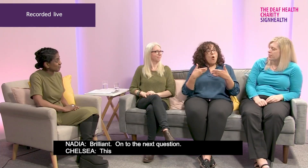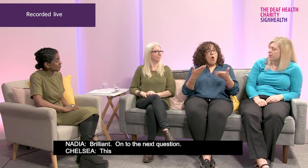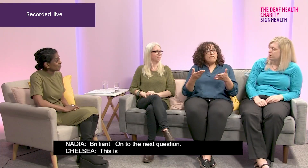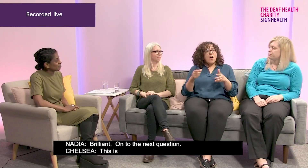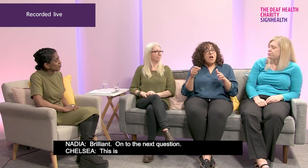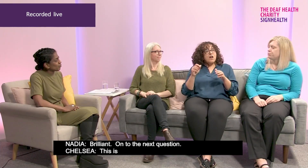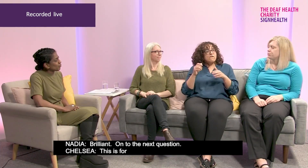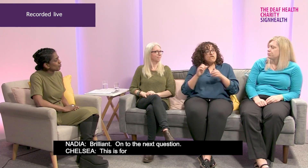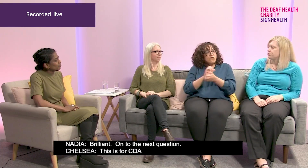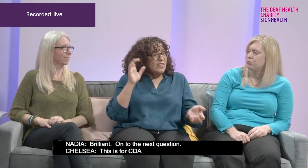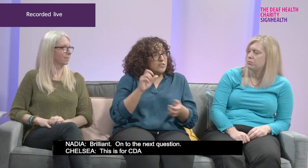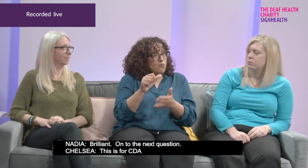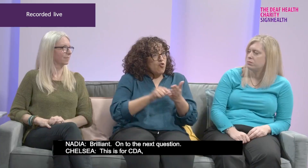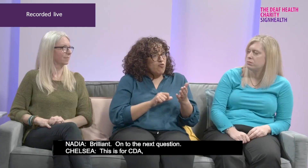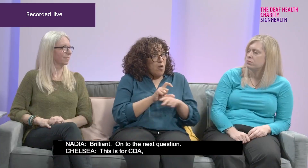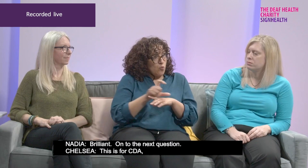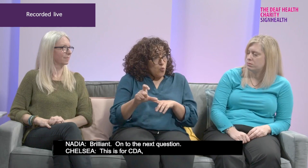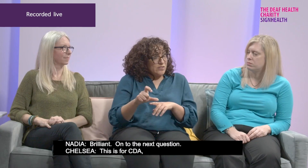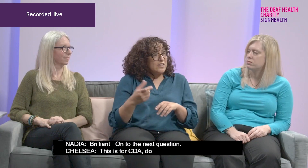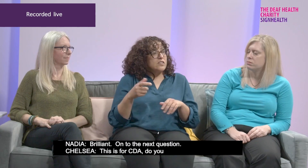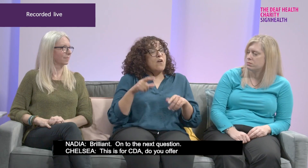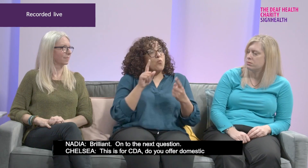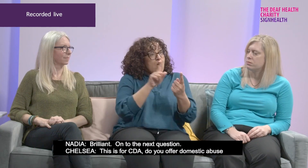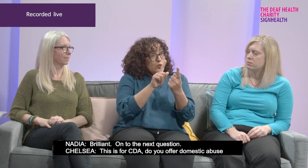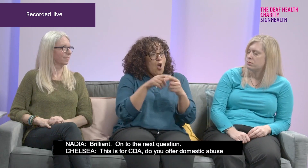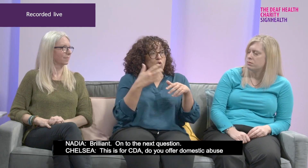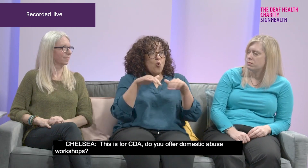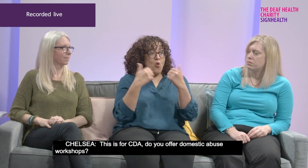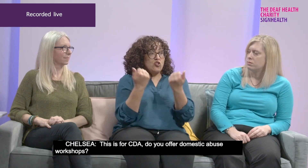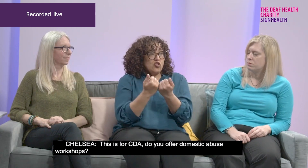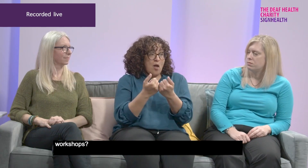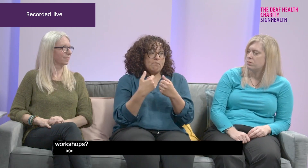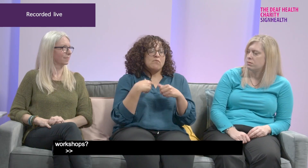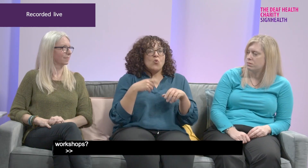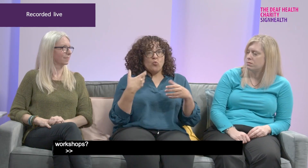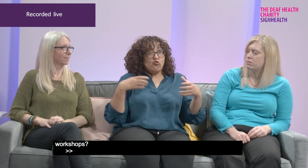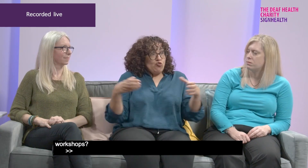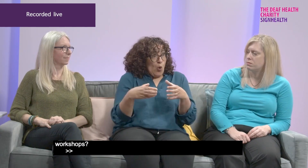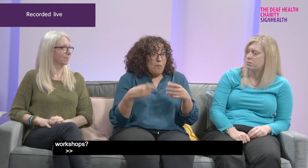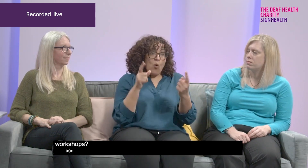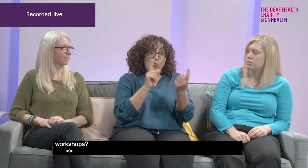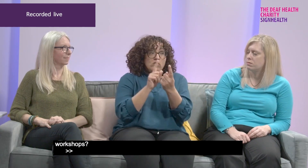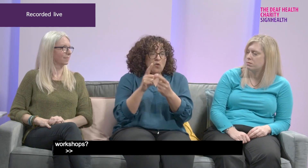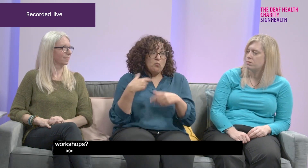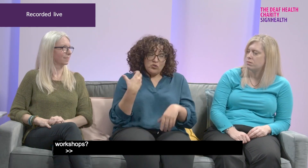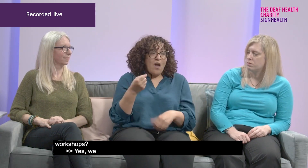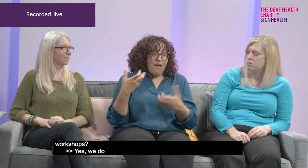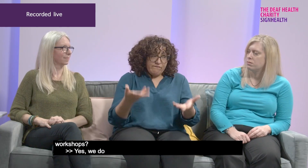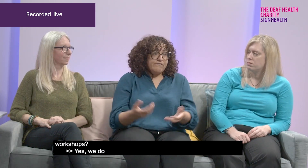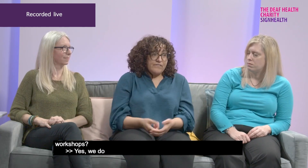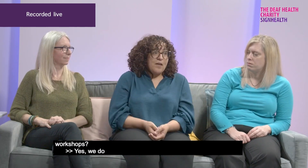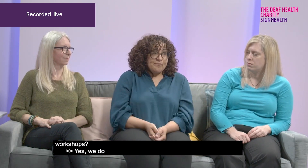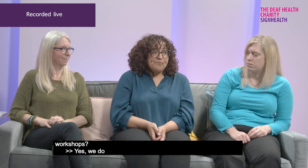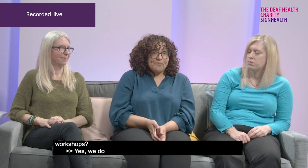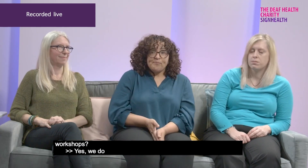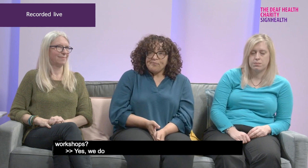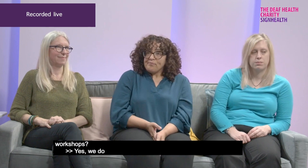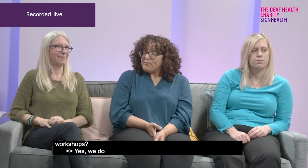CDA. Do you offer domestic abuse workshops? Yes, we do. We offer